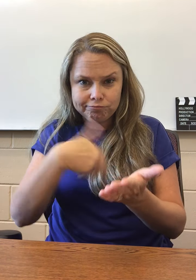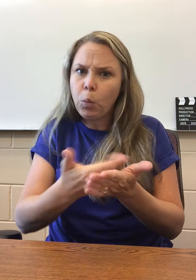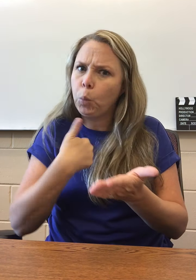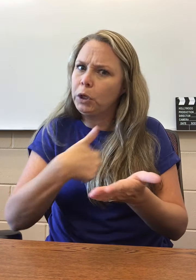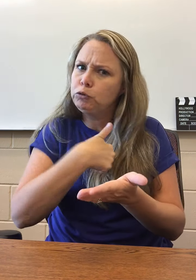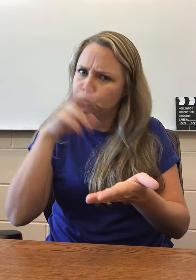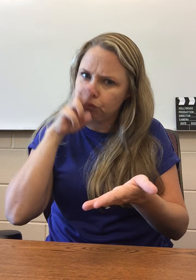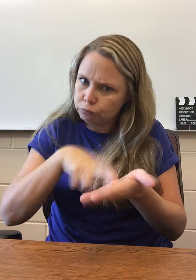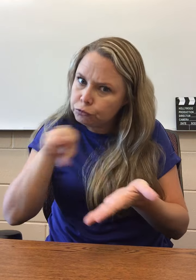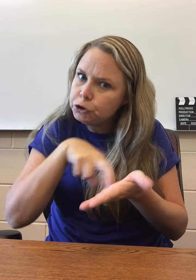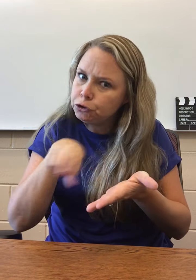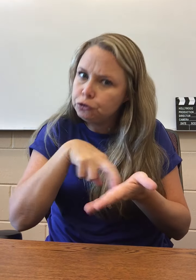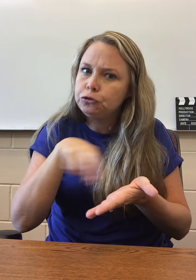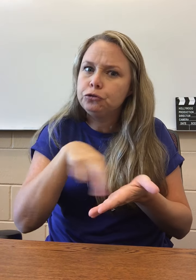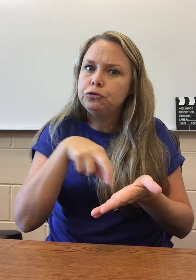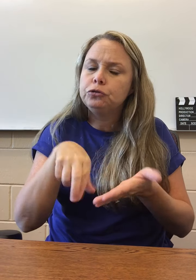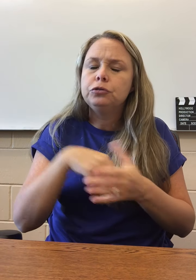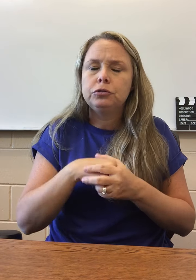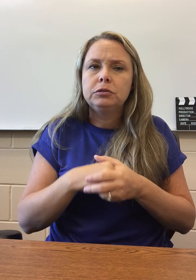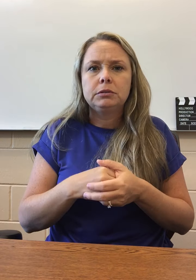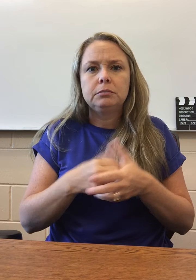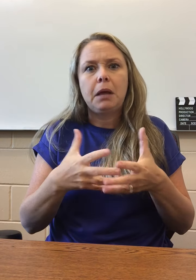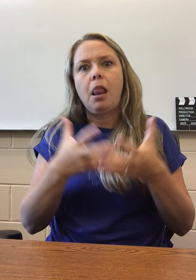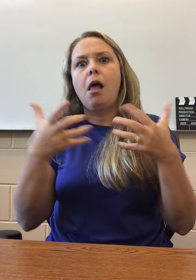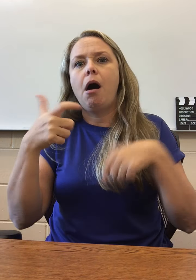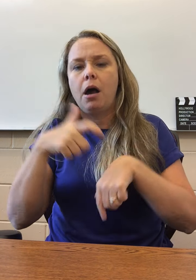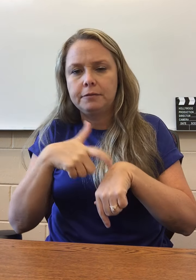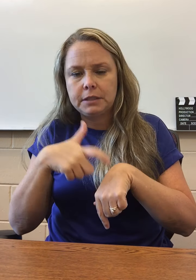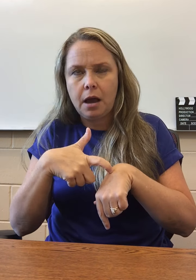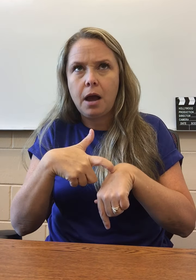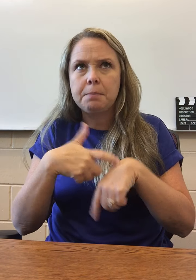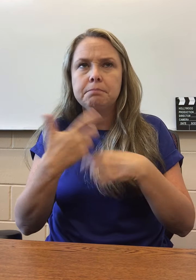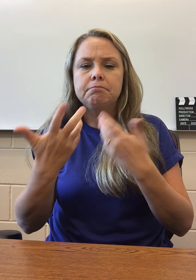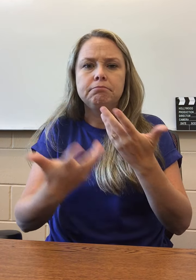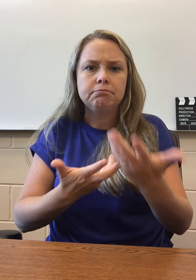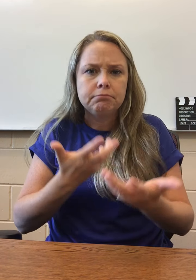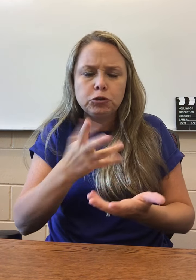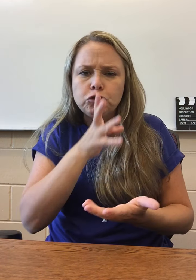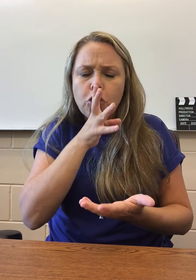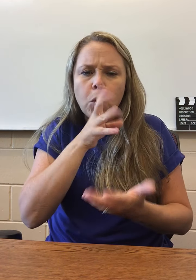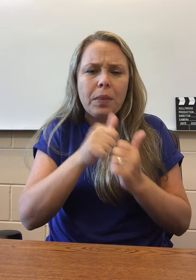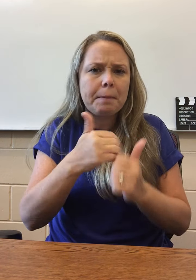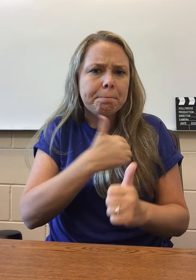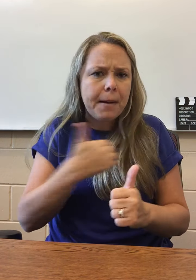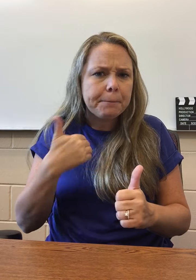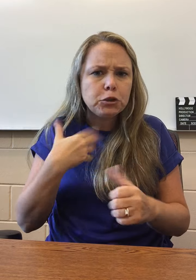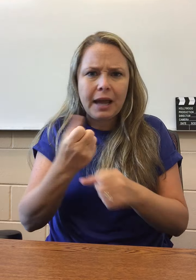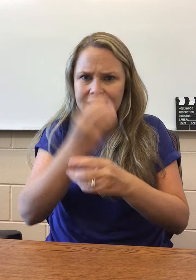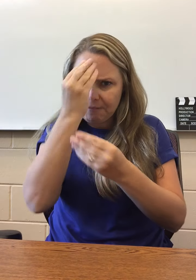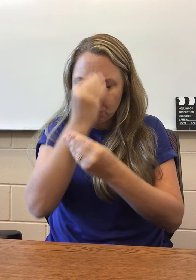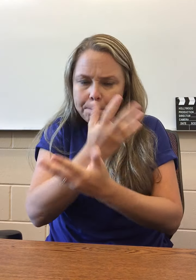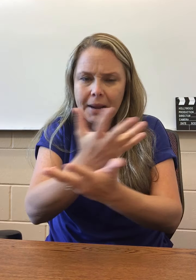and and spent a lot of time talking talking with members getting information out to members that a